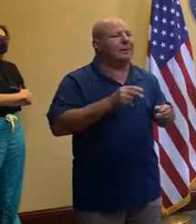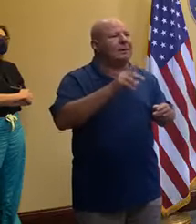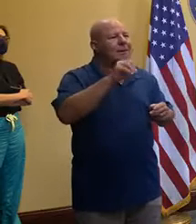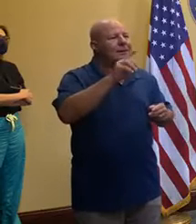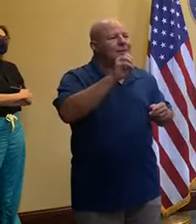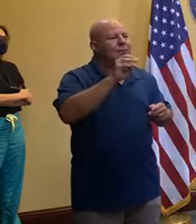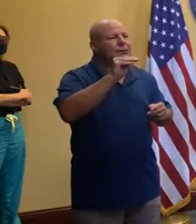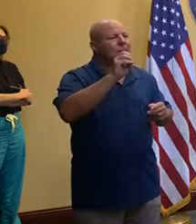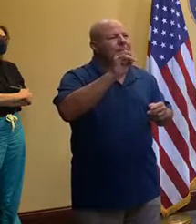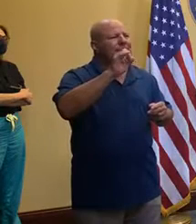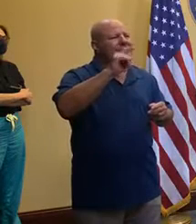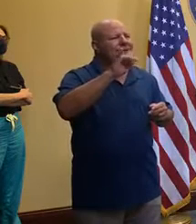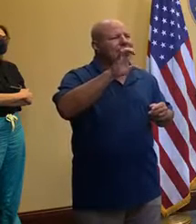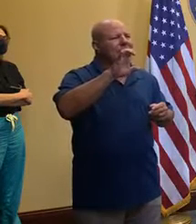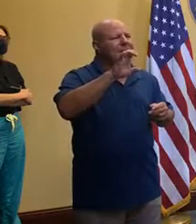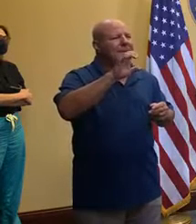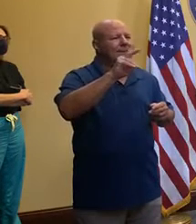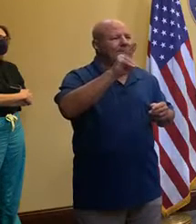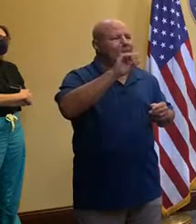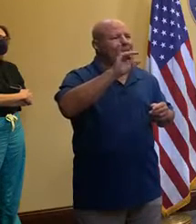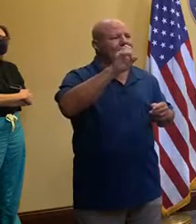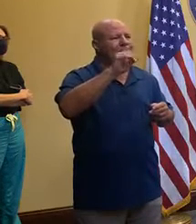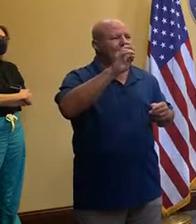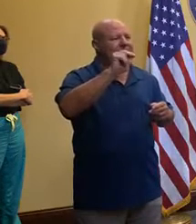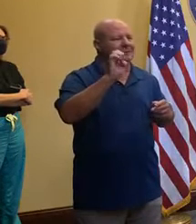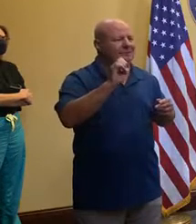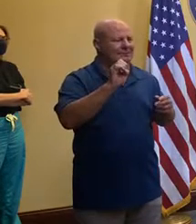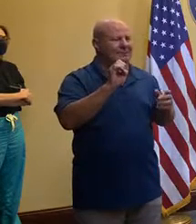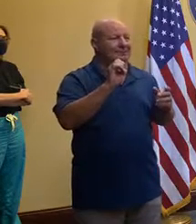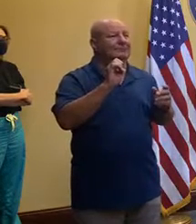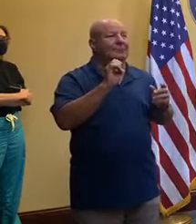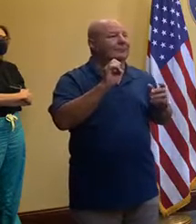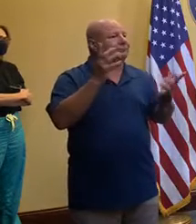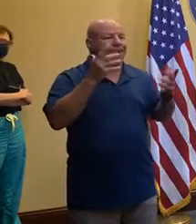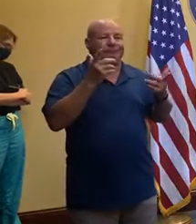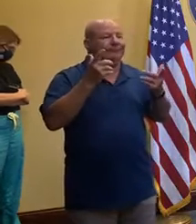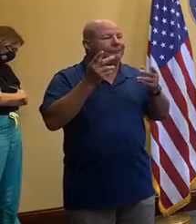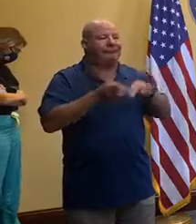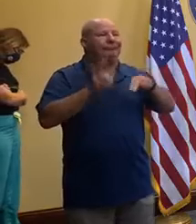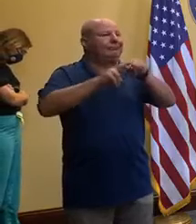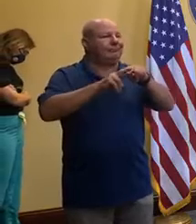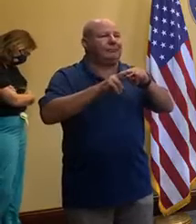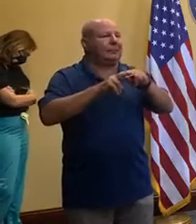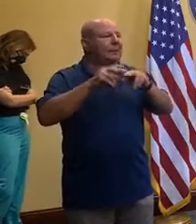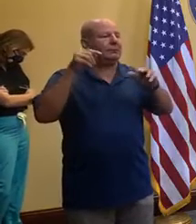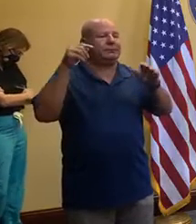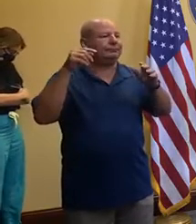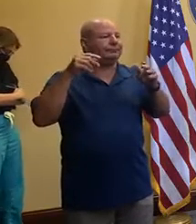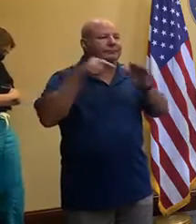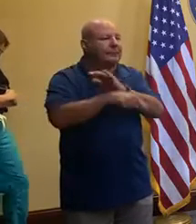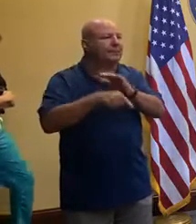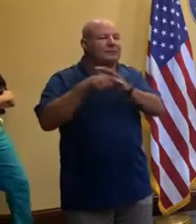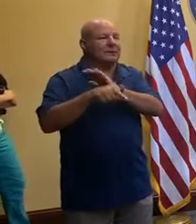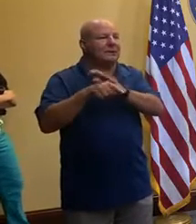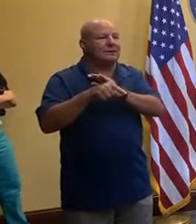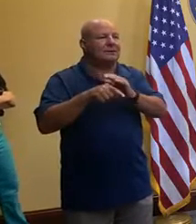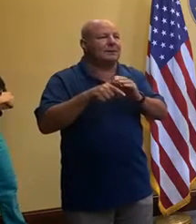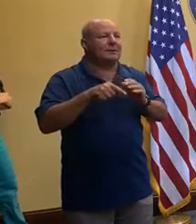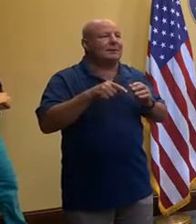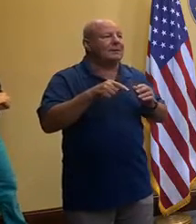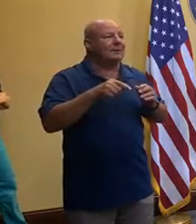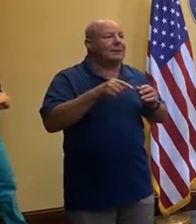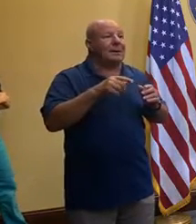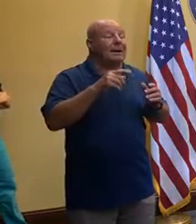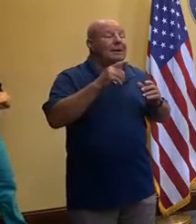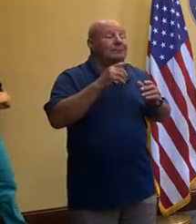litany of reasons as to what could be the triggers behind this recent spike in homicides. I cannot put it all